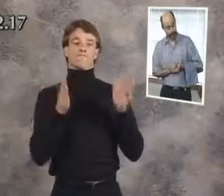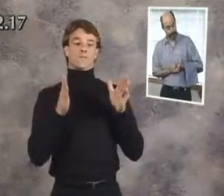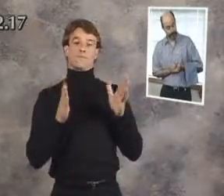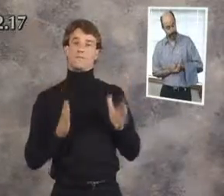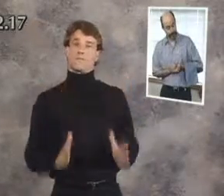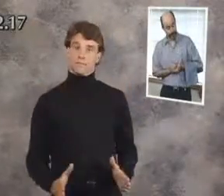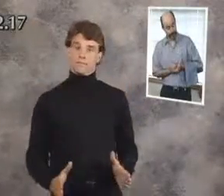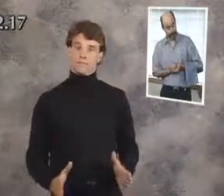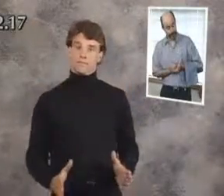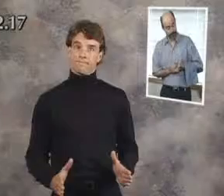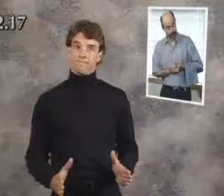Waiter.